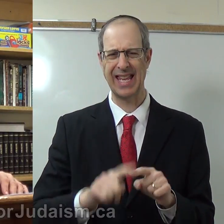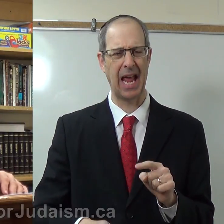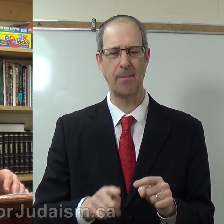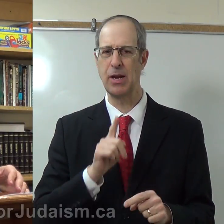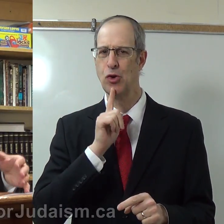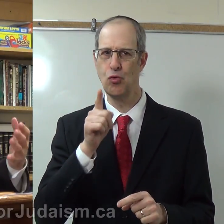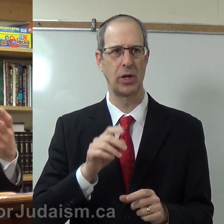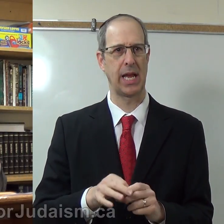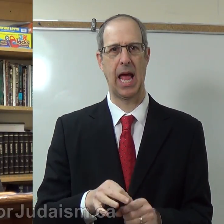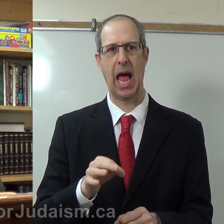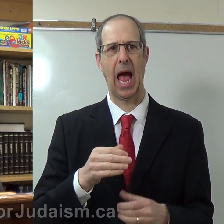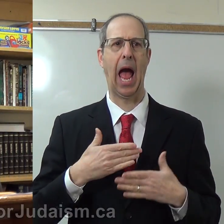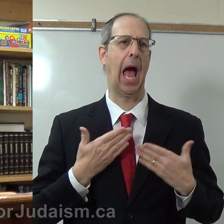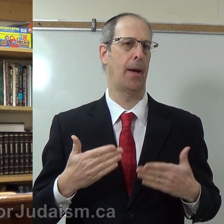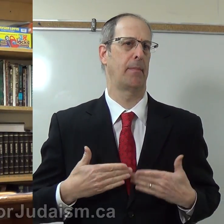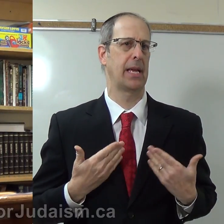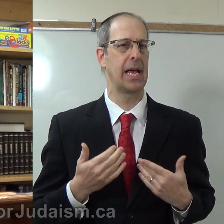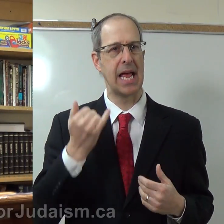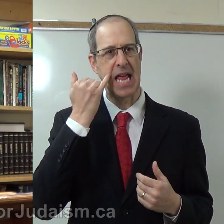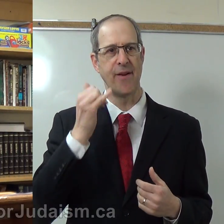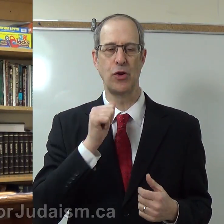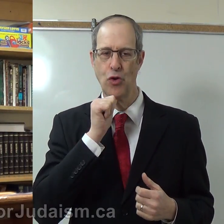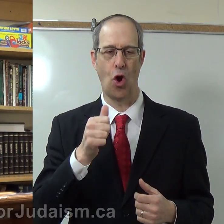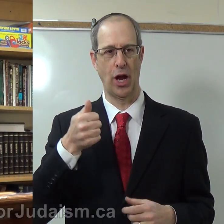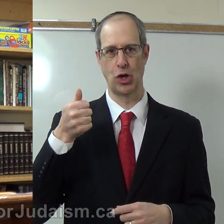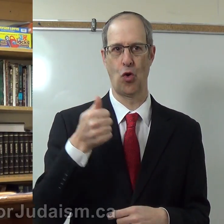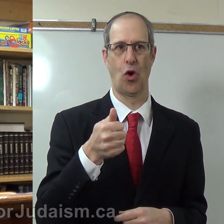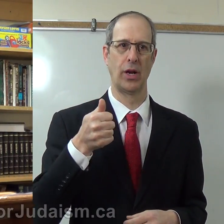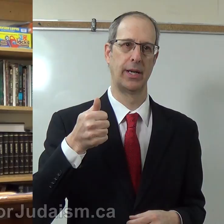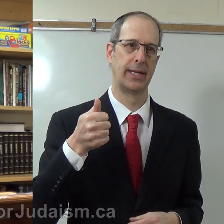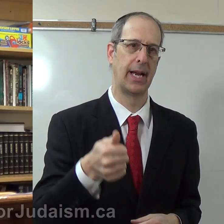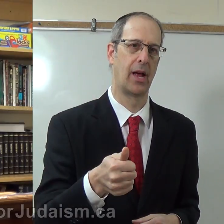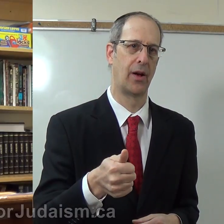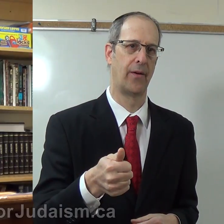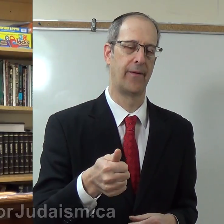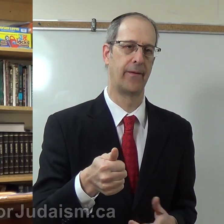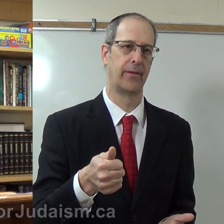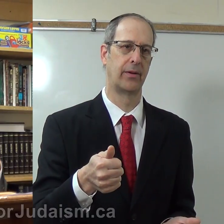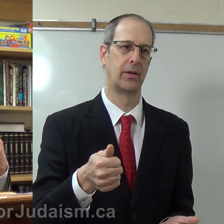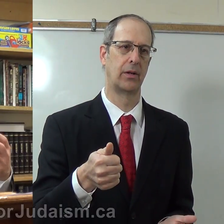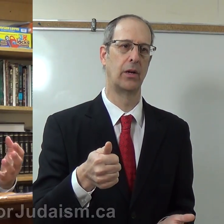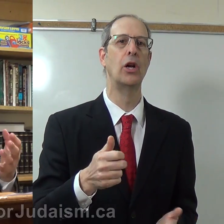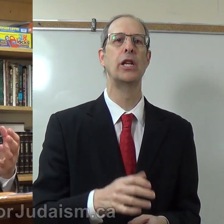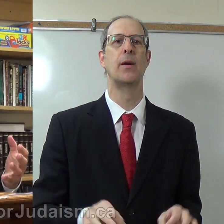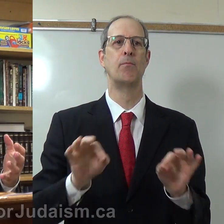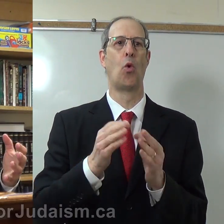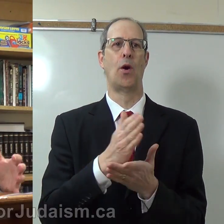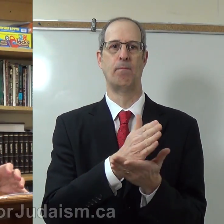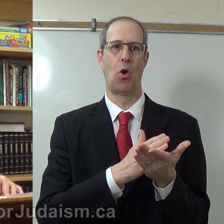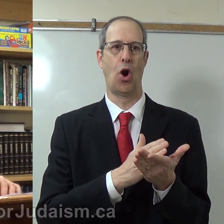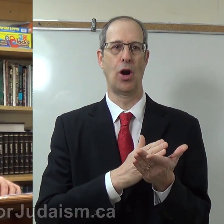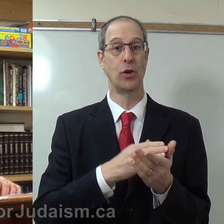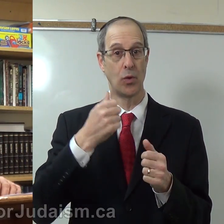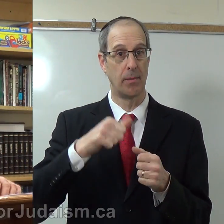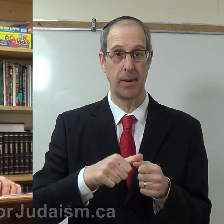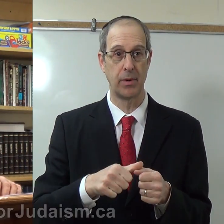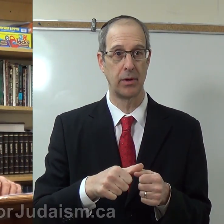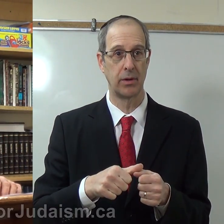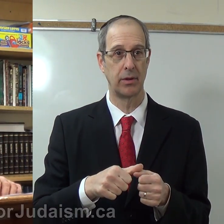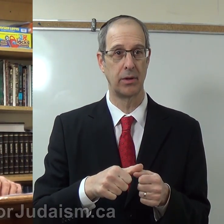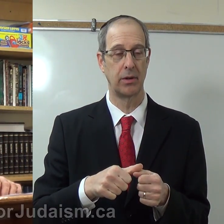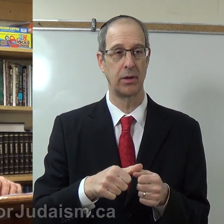happy if you're not being who you are. And so, the important part to remember is